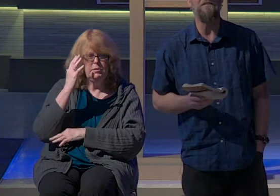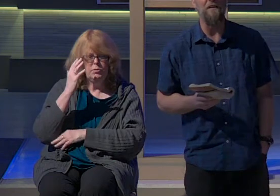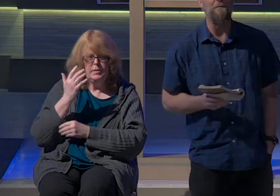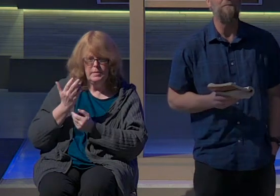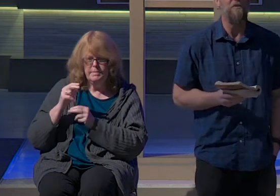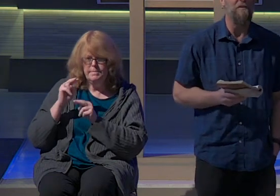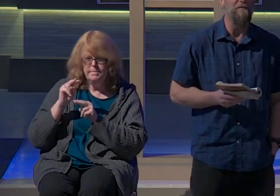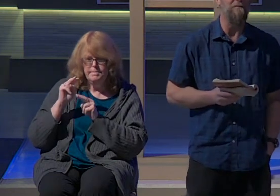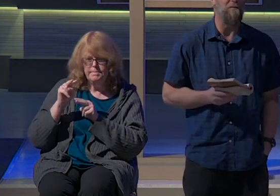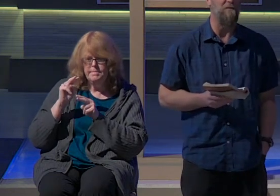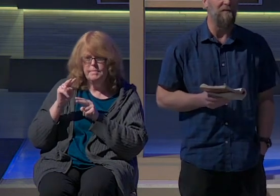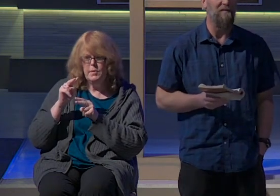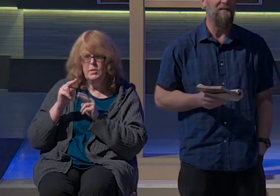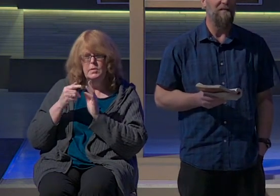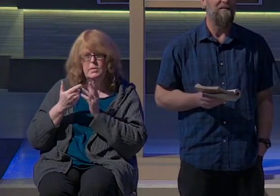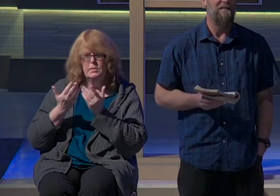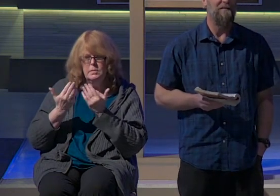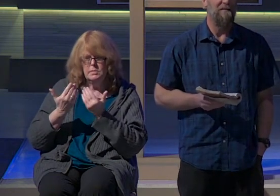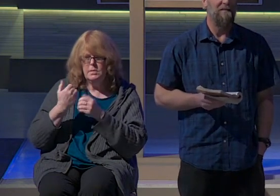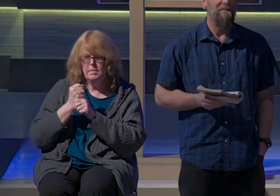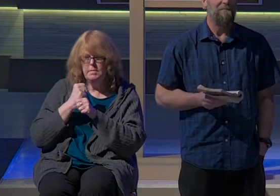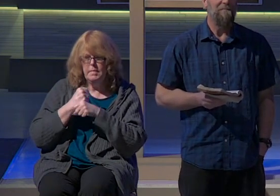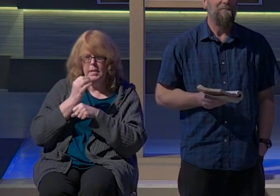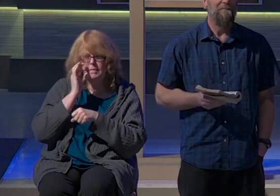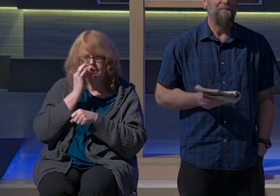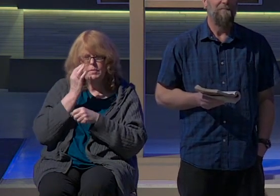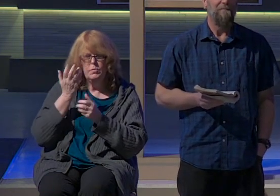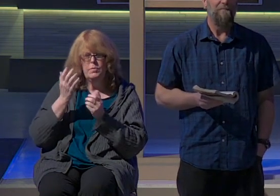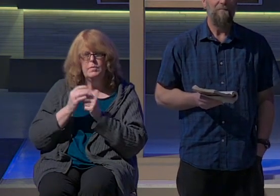bear some good fruit.